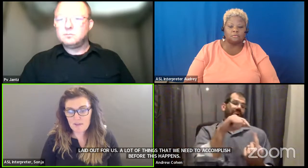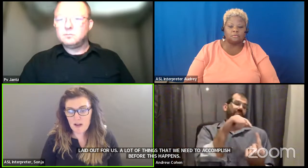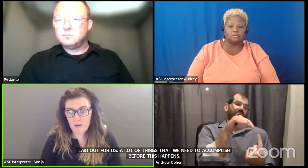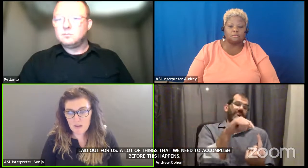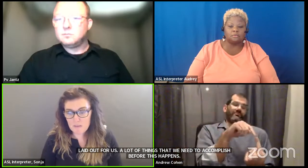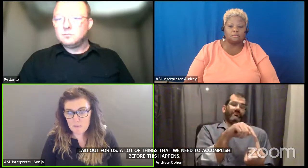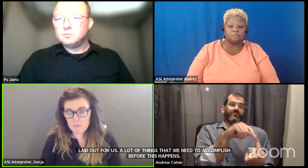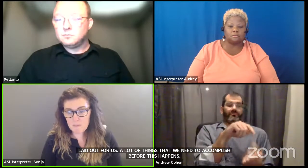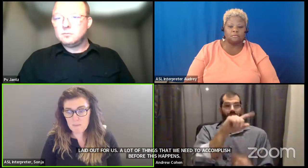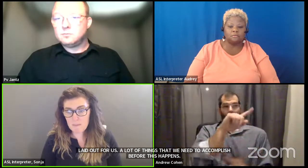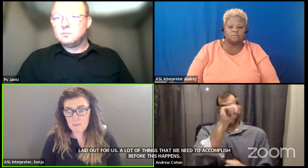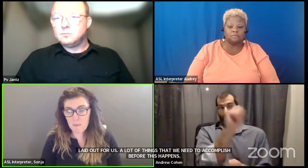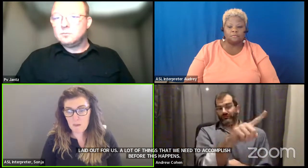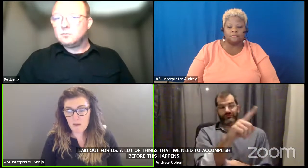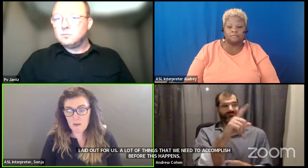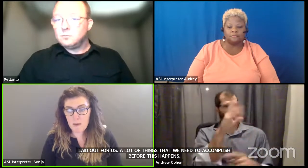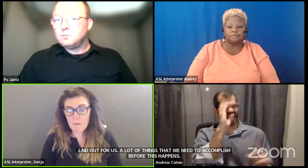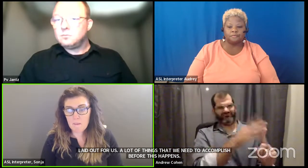question and I have a comment.